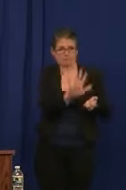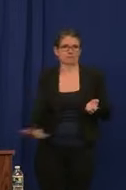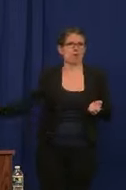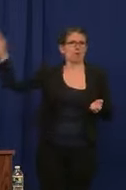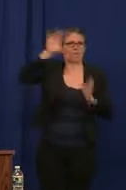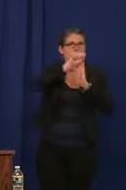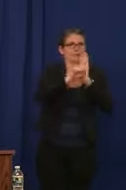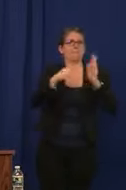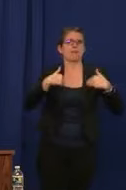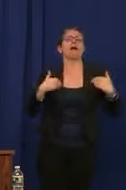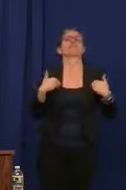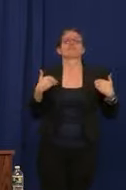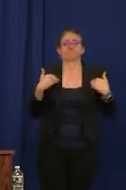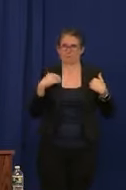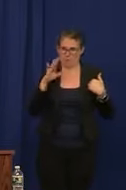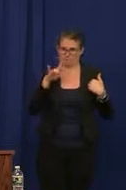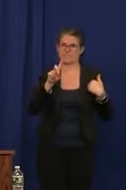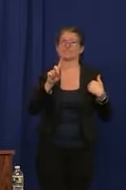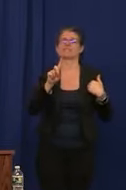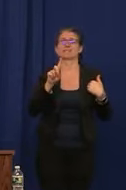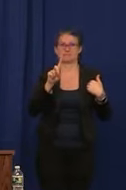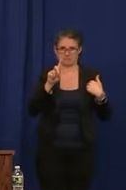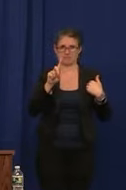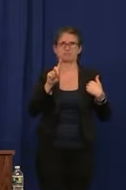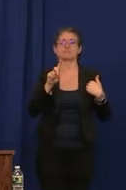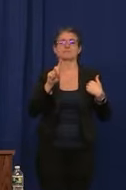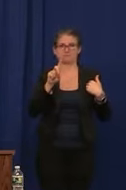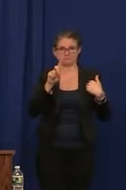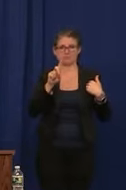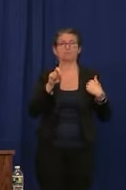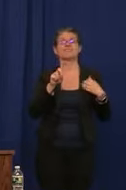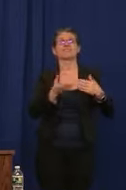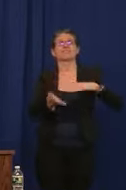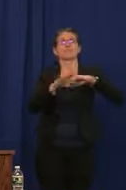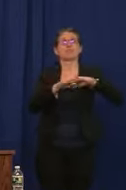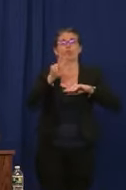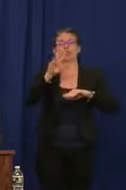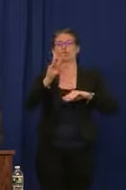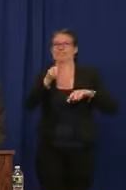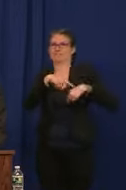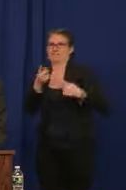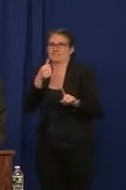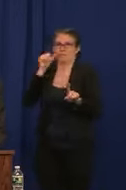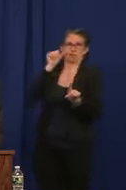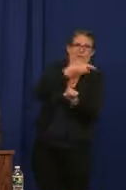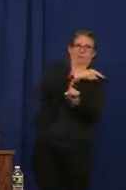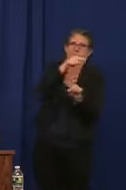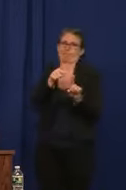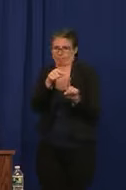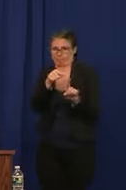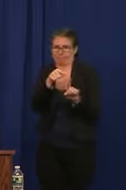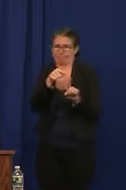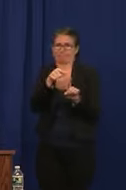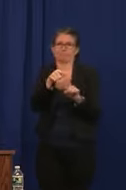state. That's an increase of 36 cases since yesterday. At